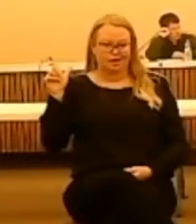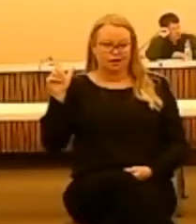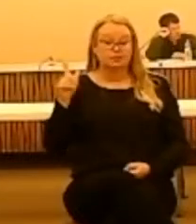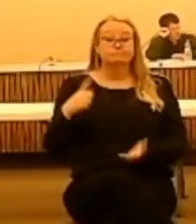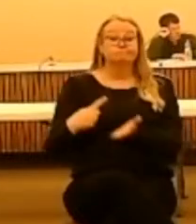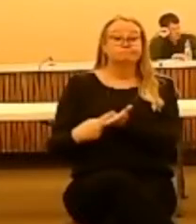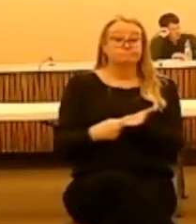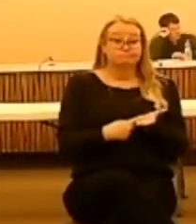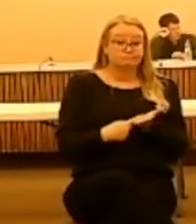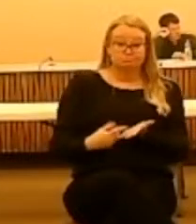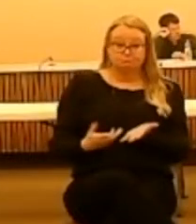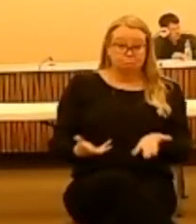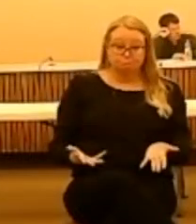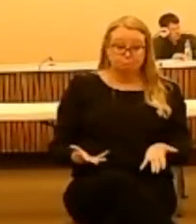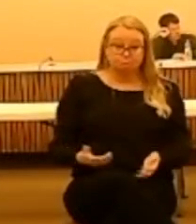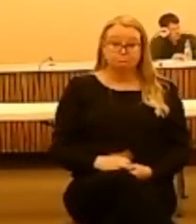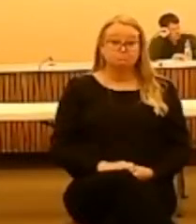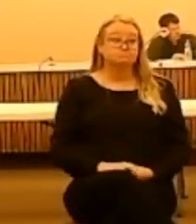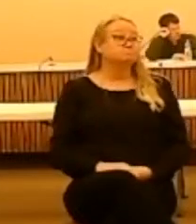discussion?